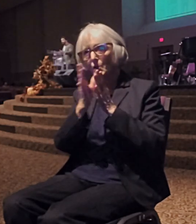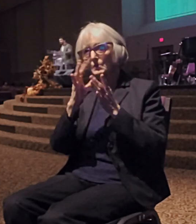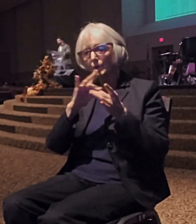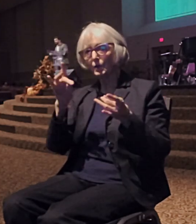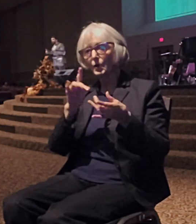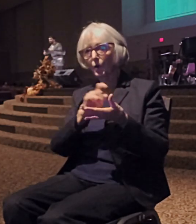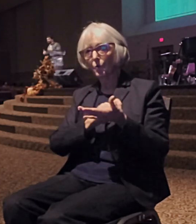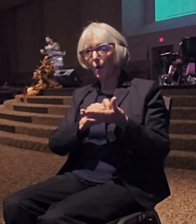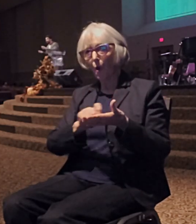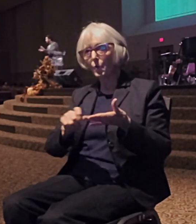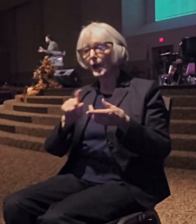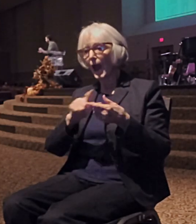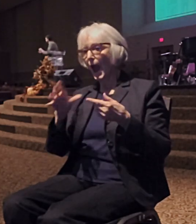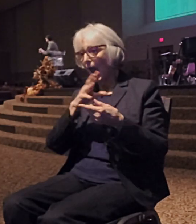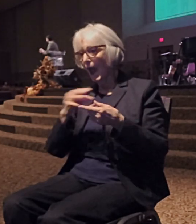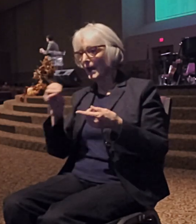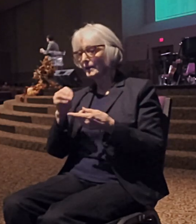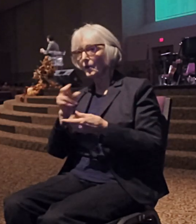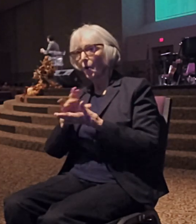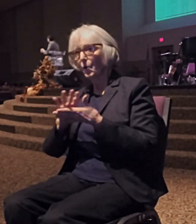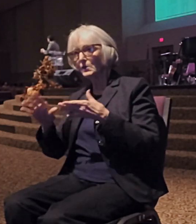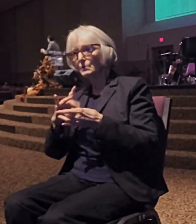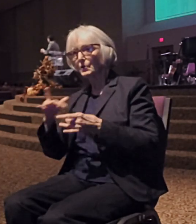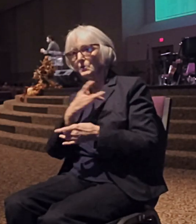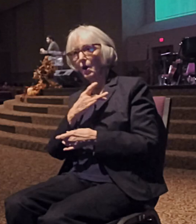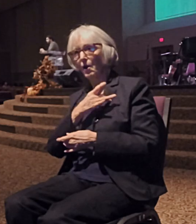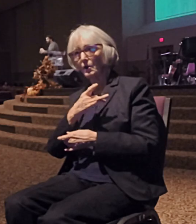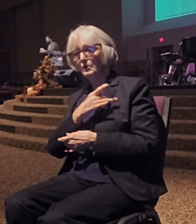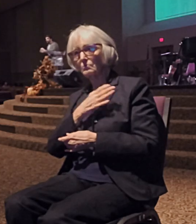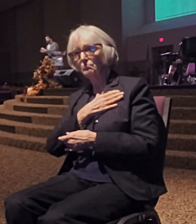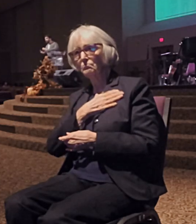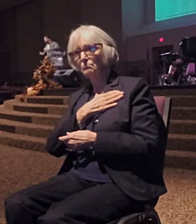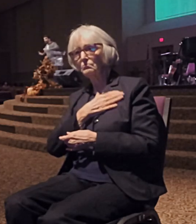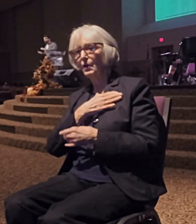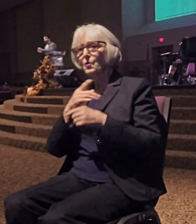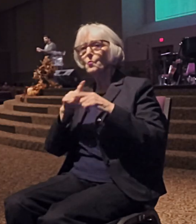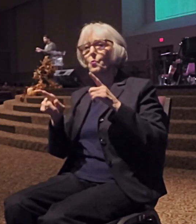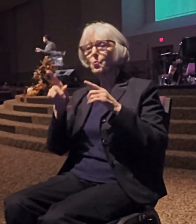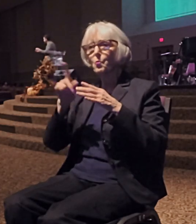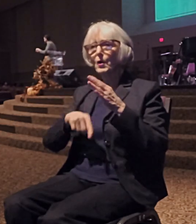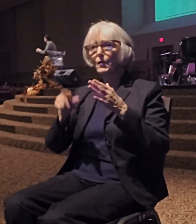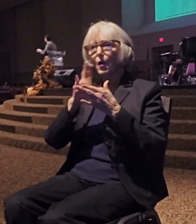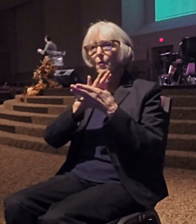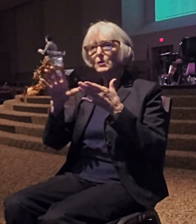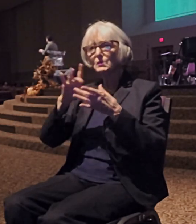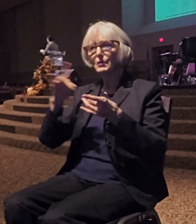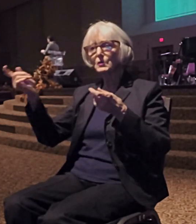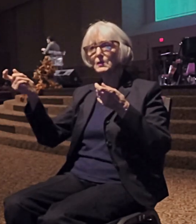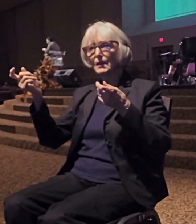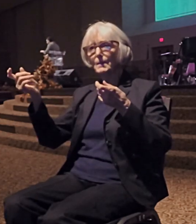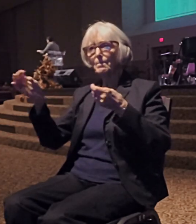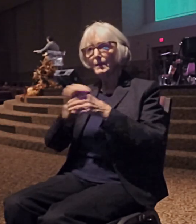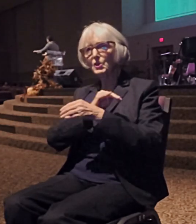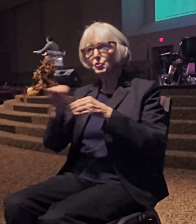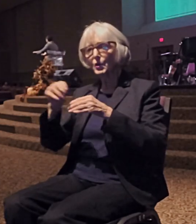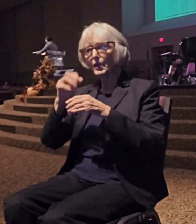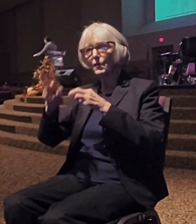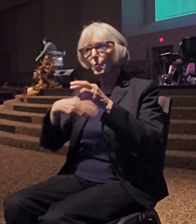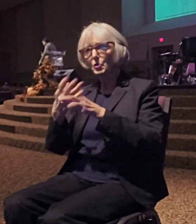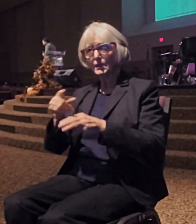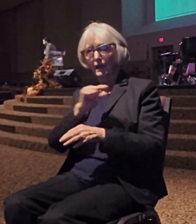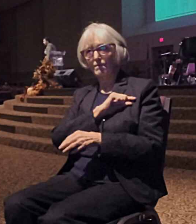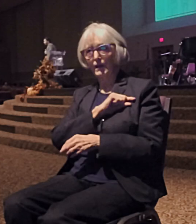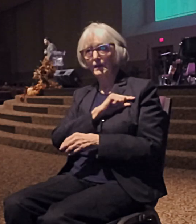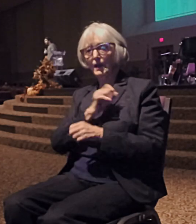also reflective of the Holy Spirit's heartbeat. And who does the Holy Spirit, the whole Holy Spirit's ministry in this world is to convict the world of